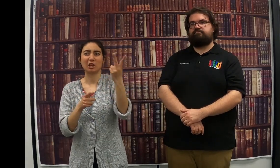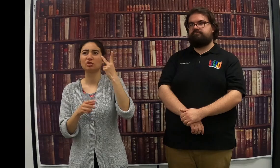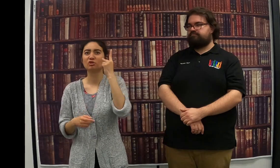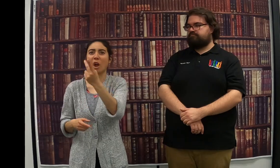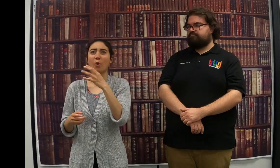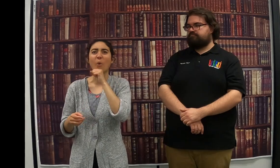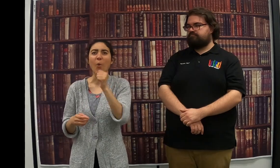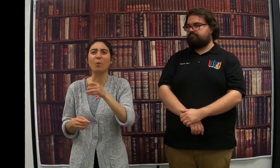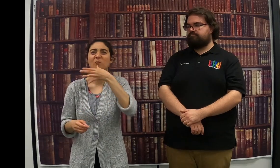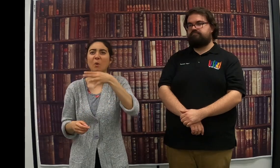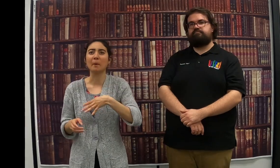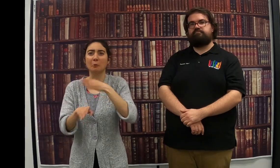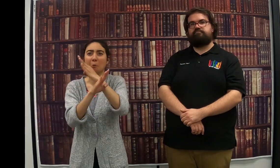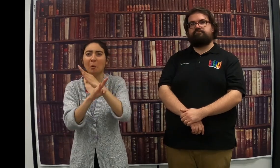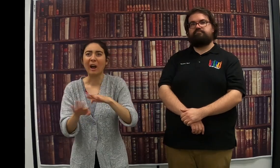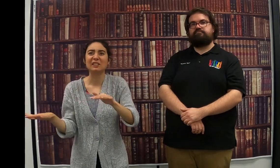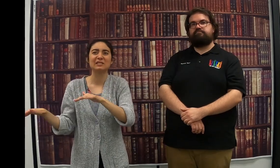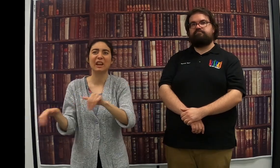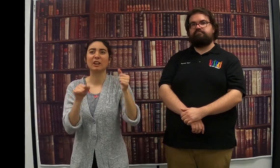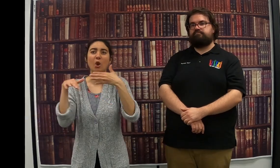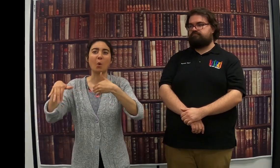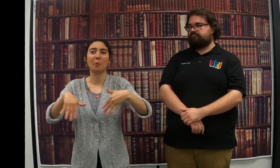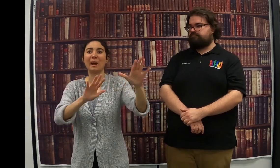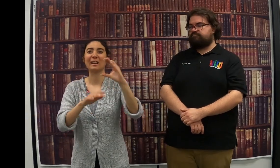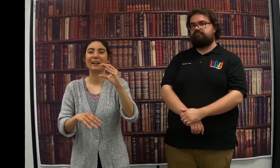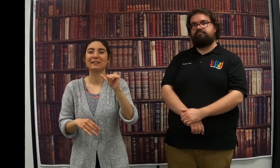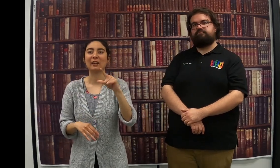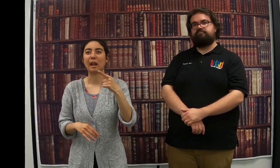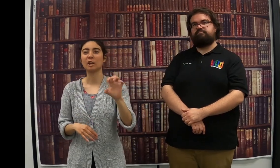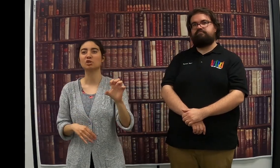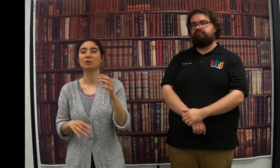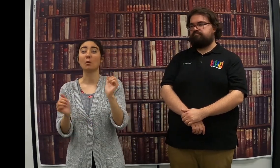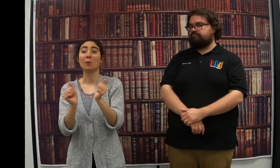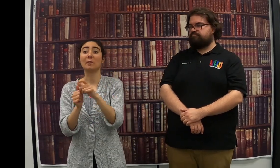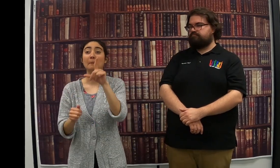woman quietly take a cage with a bird in it and go towards the door.